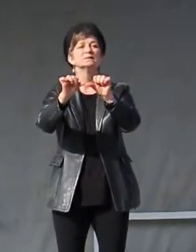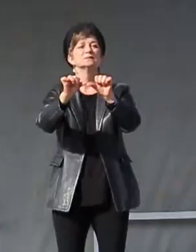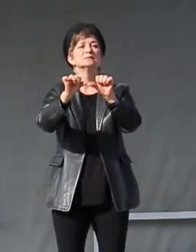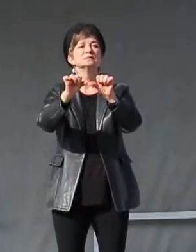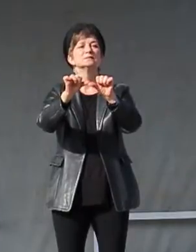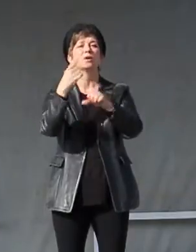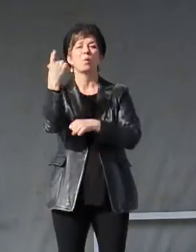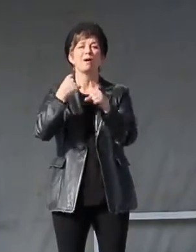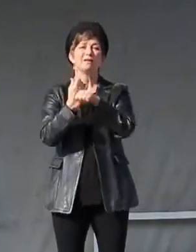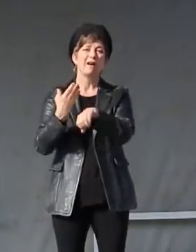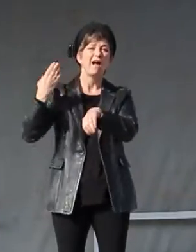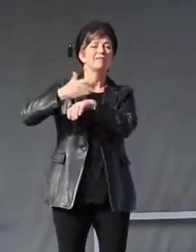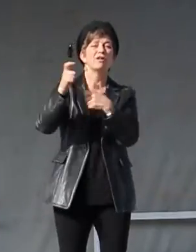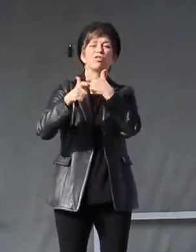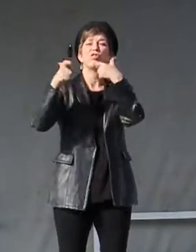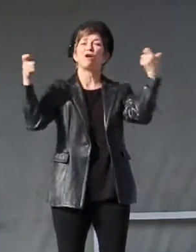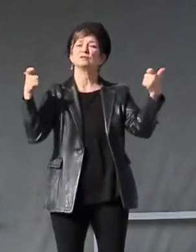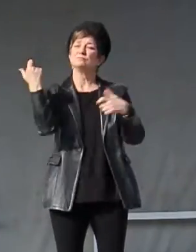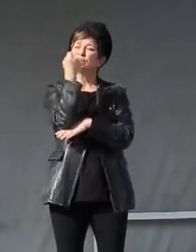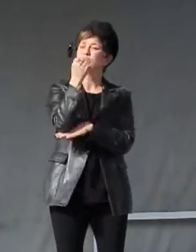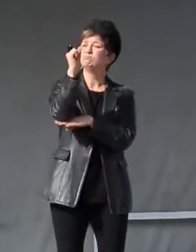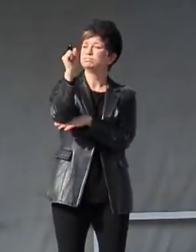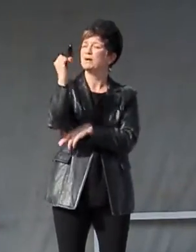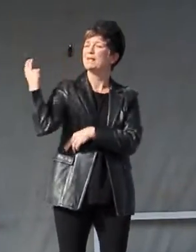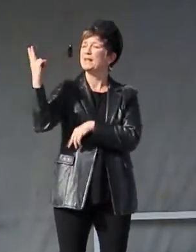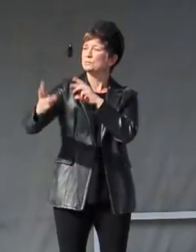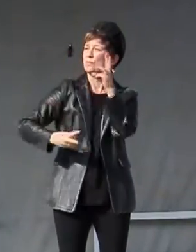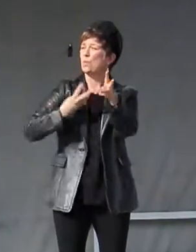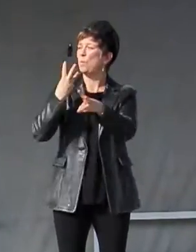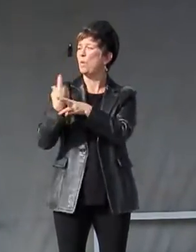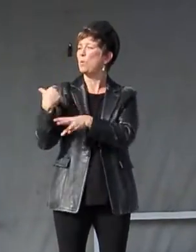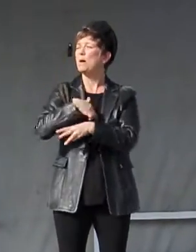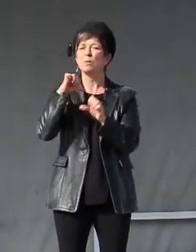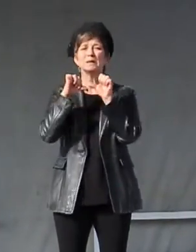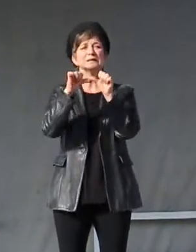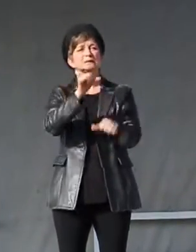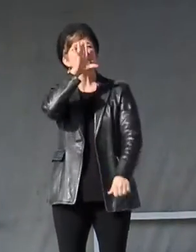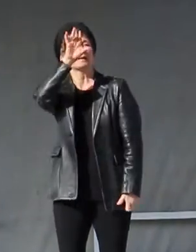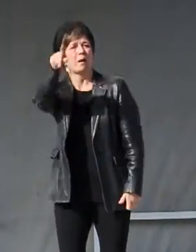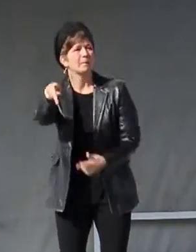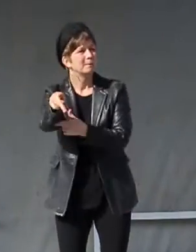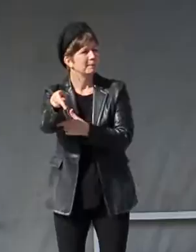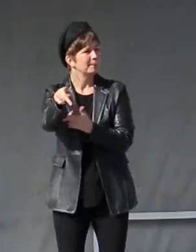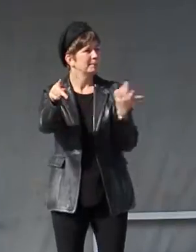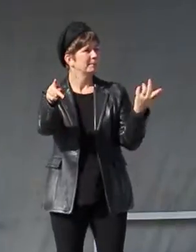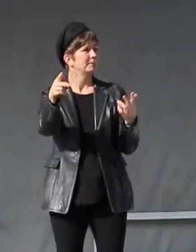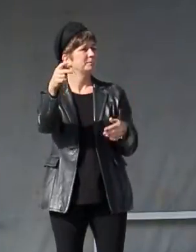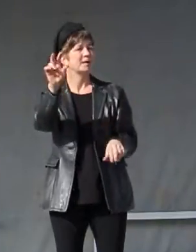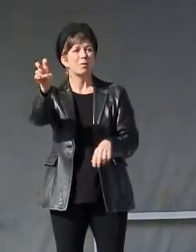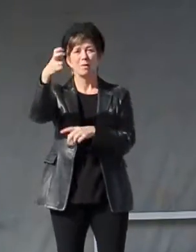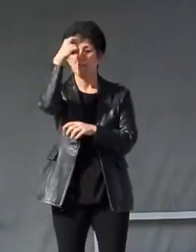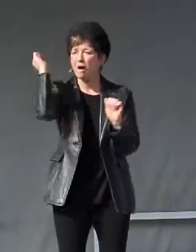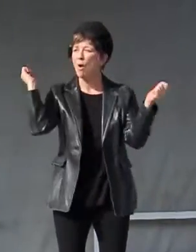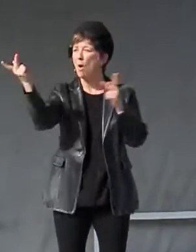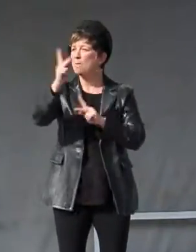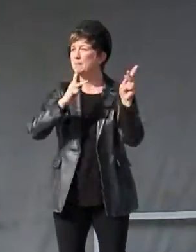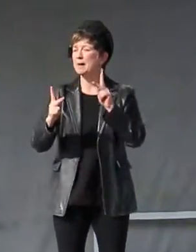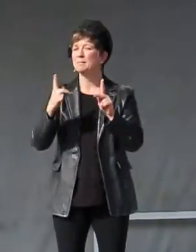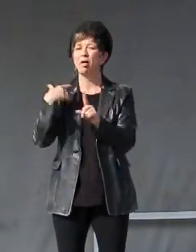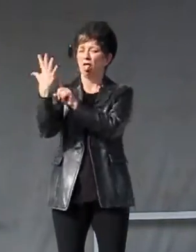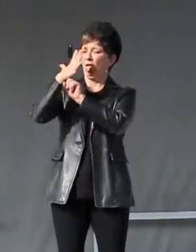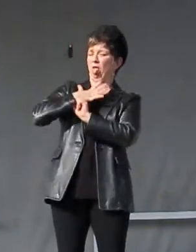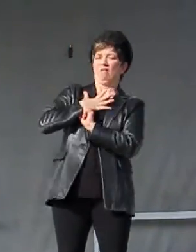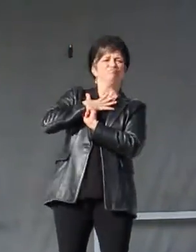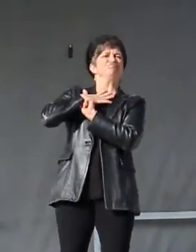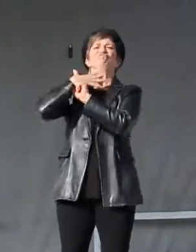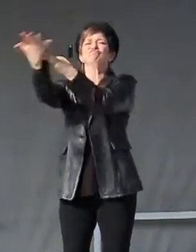1 year after the largest demonstration in the history of the world, we continue to speak up and remind everyone we will not be